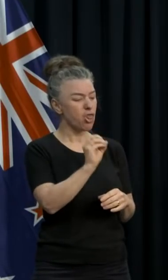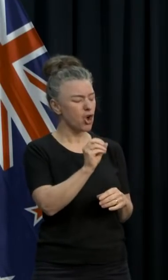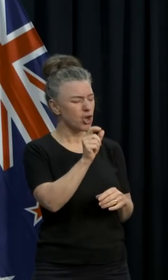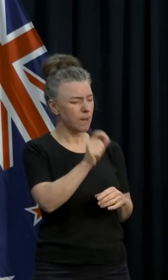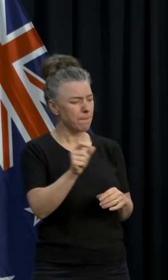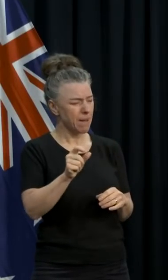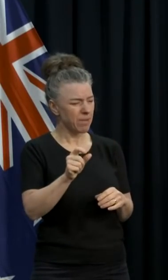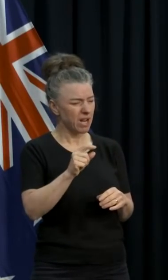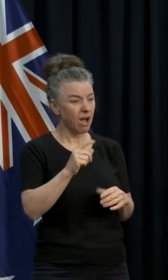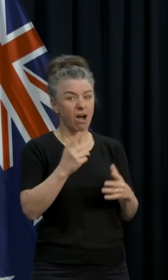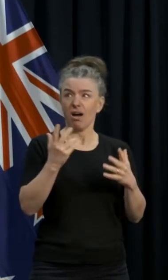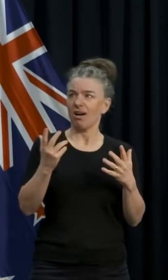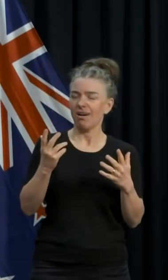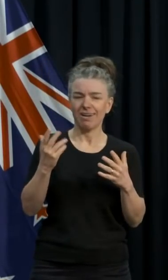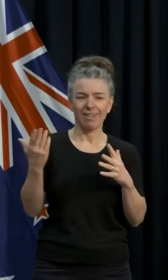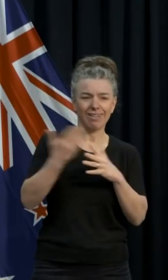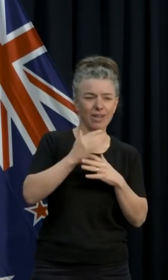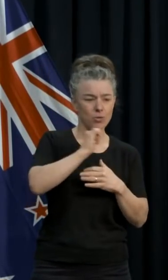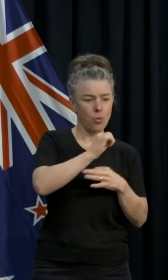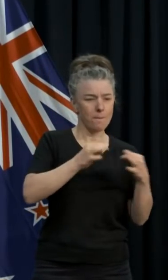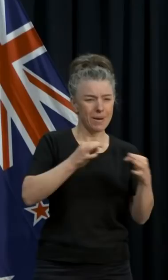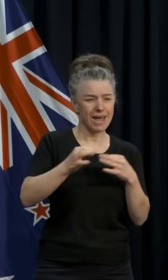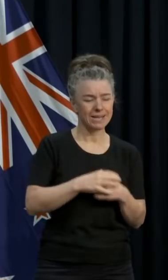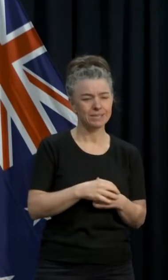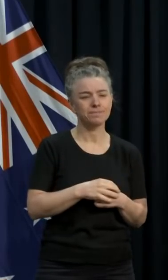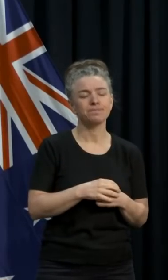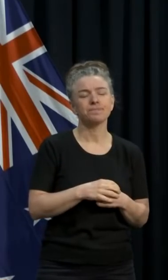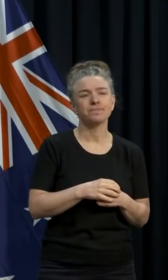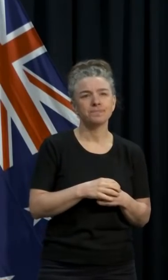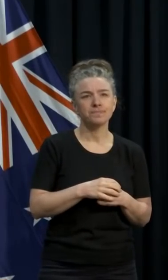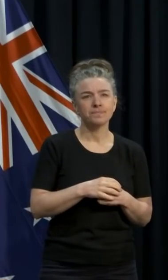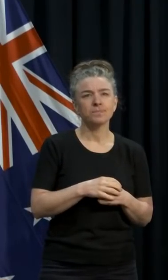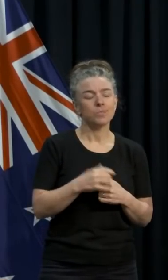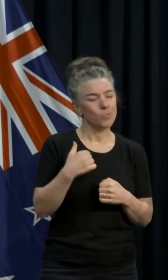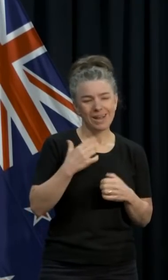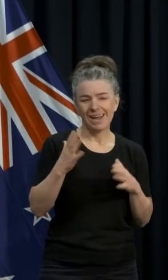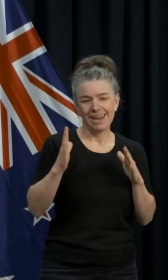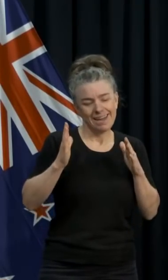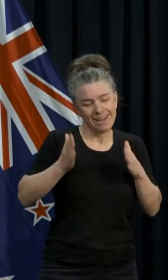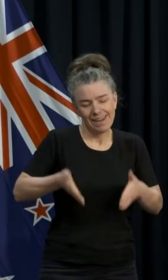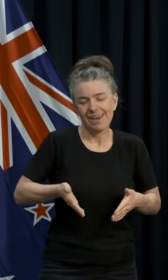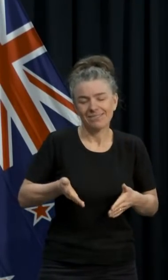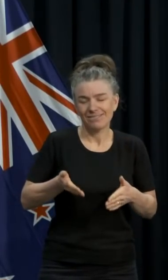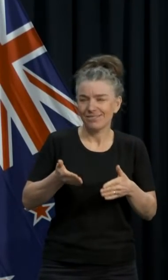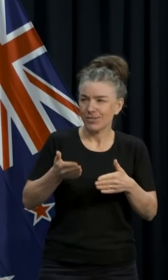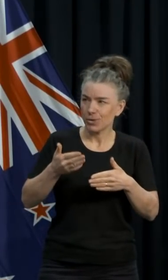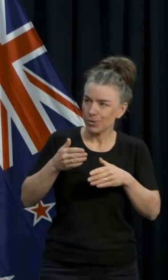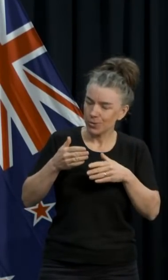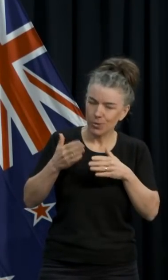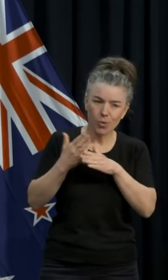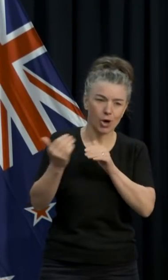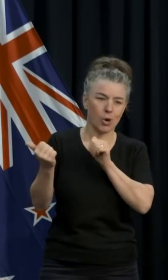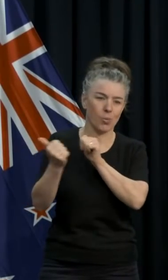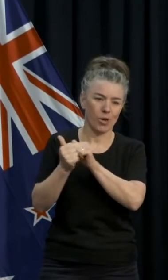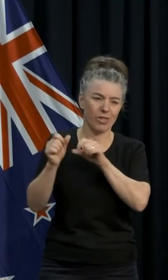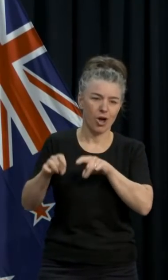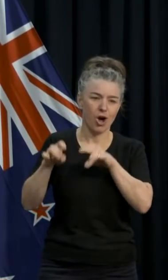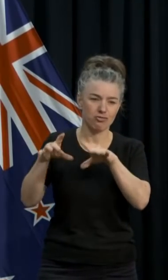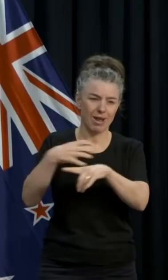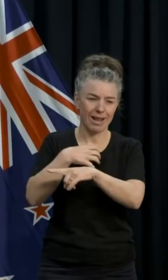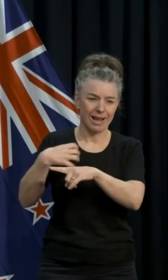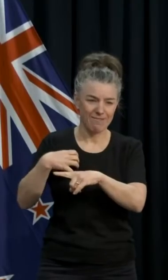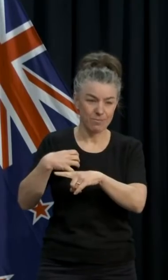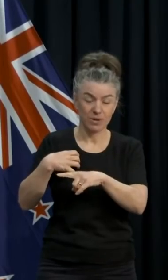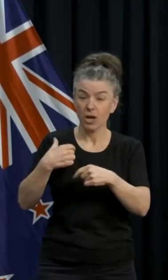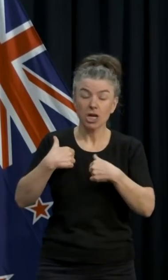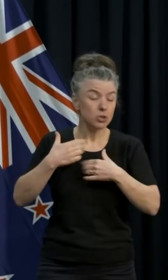bit unfair? Look, we don't have to like it to know that we have to work within the processes that the Australian government have put in place. Obviously,